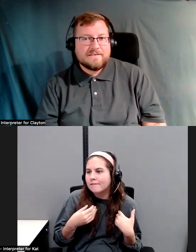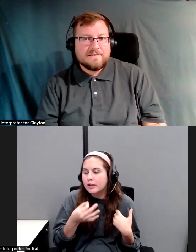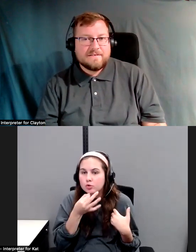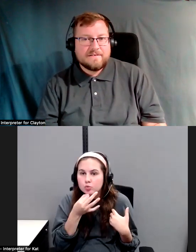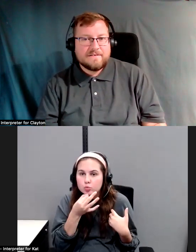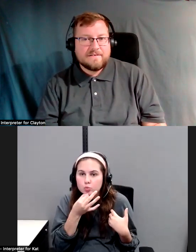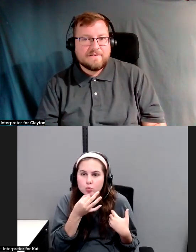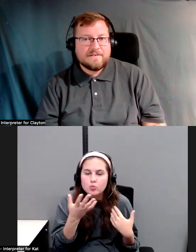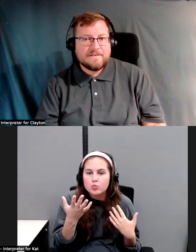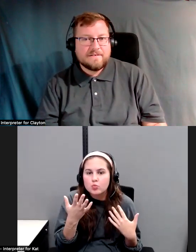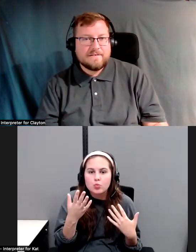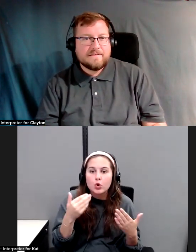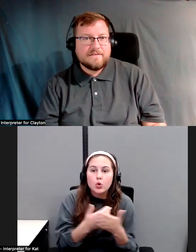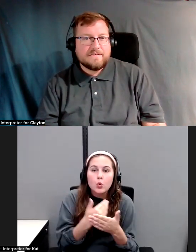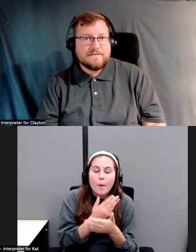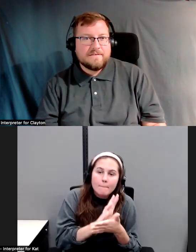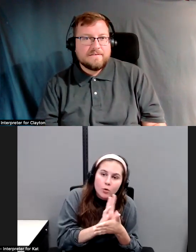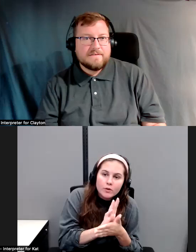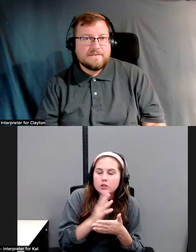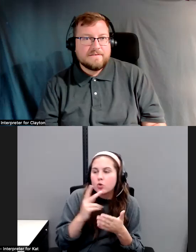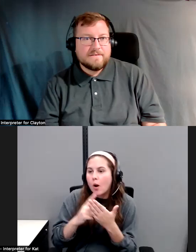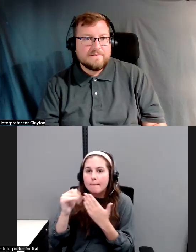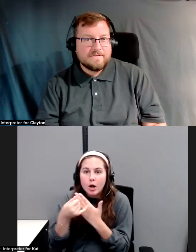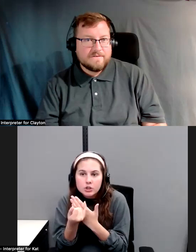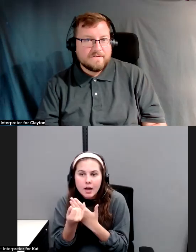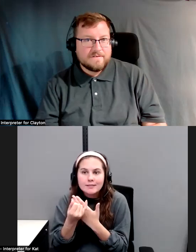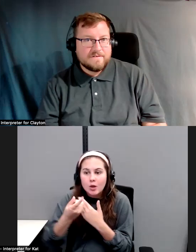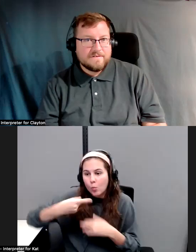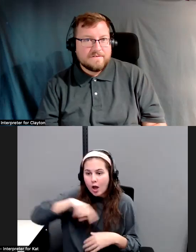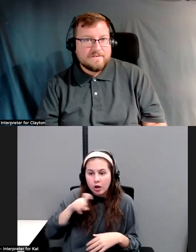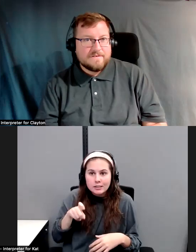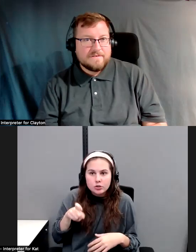any upcoming movie that we should be on the lookout for?